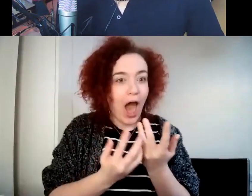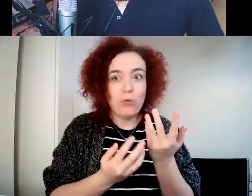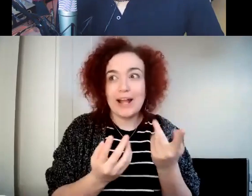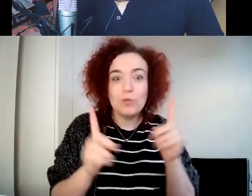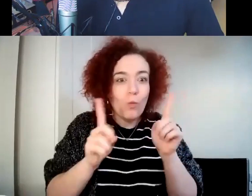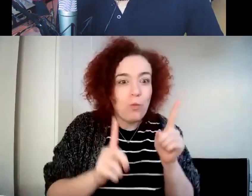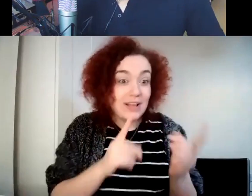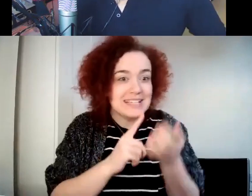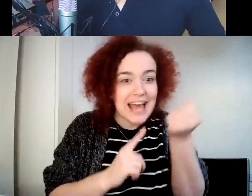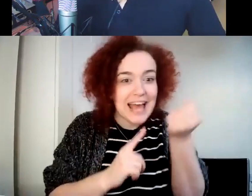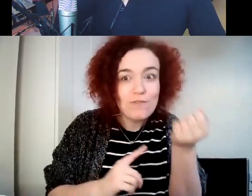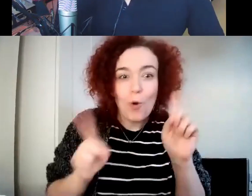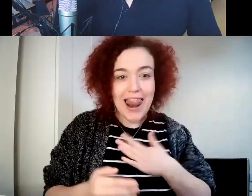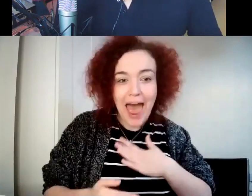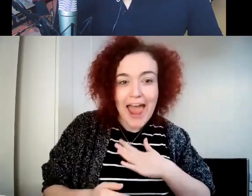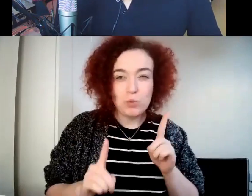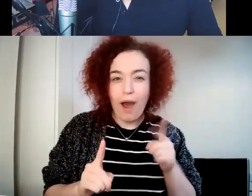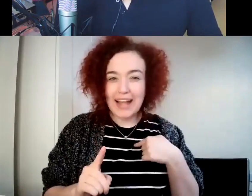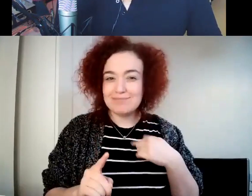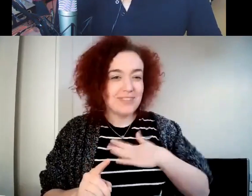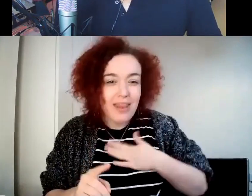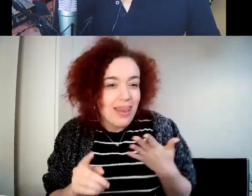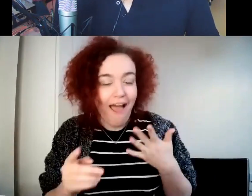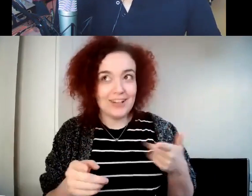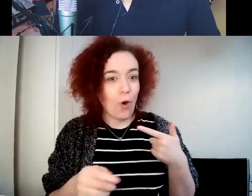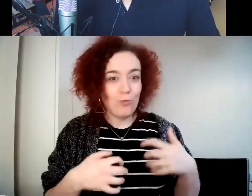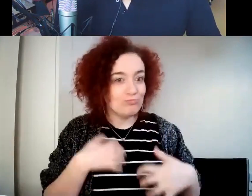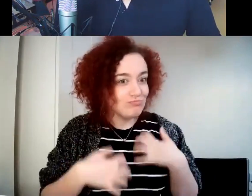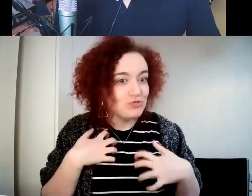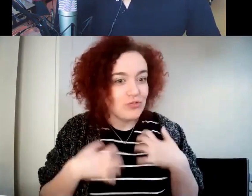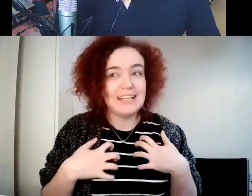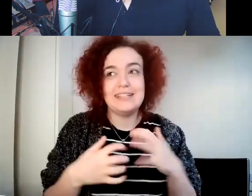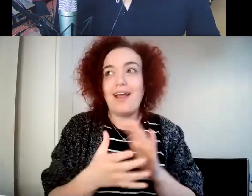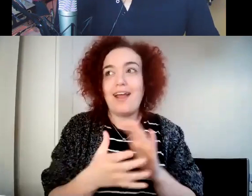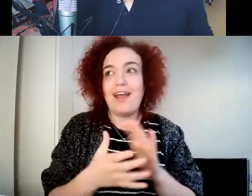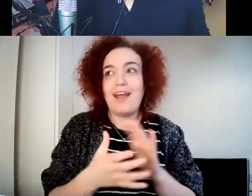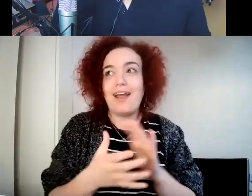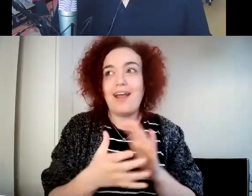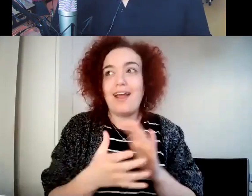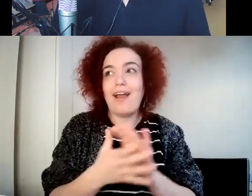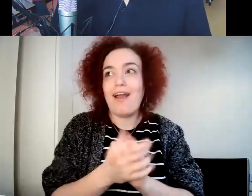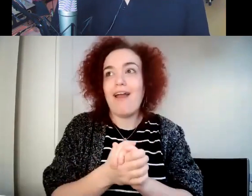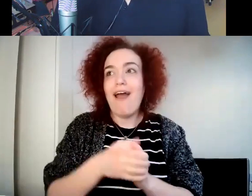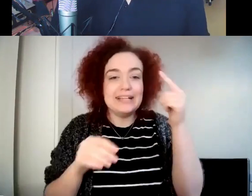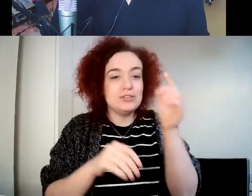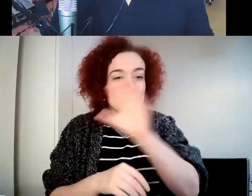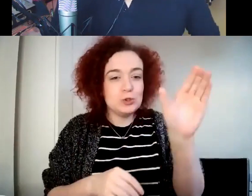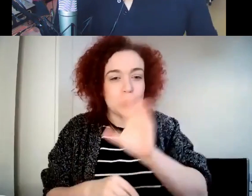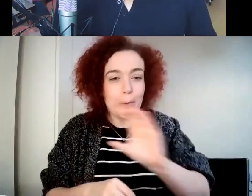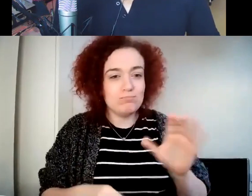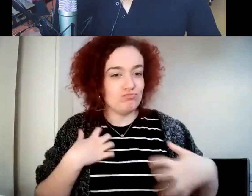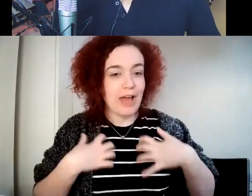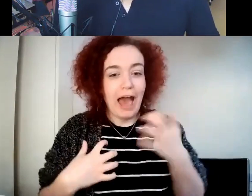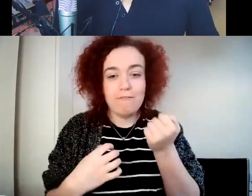other performances that had been adapted to understand how to create a successful production, but also look at things that I liked and things that I